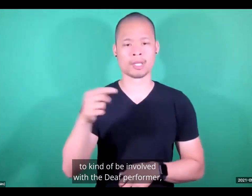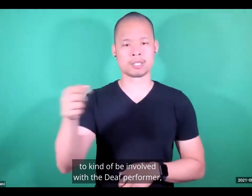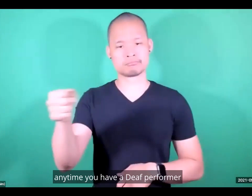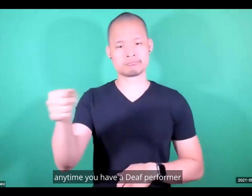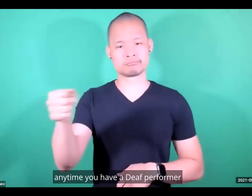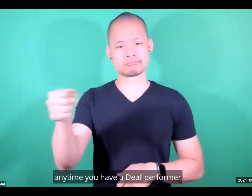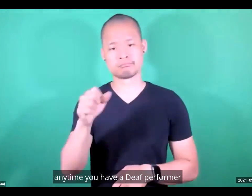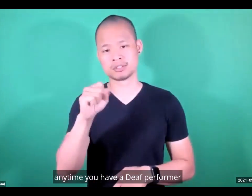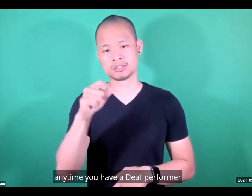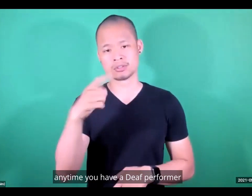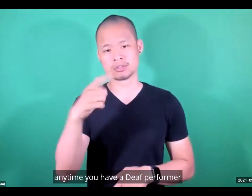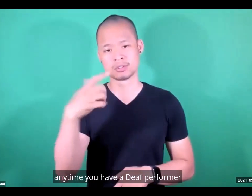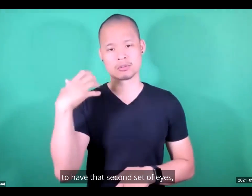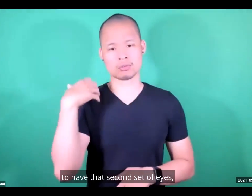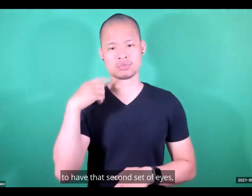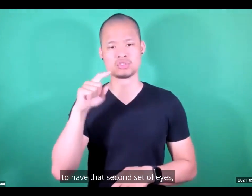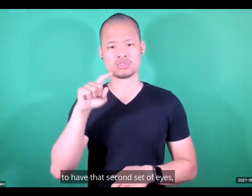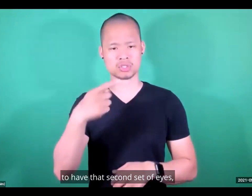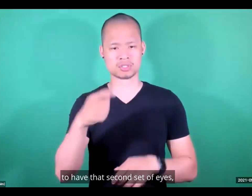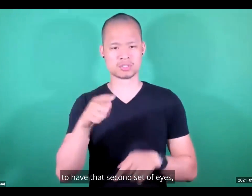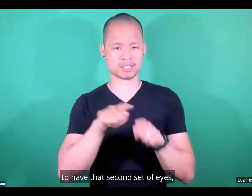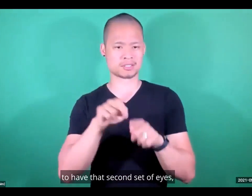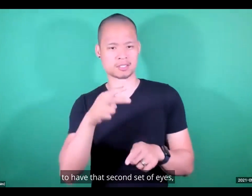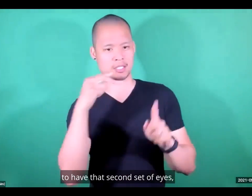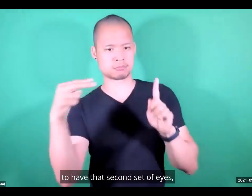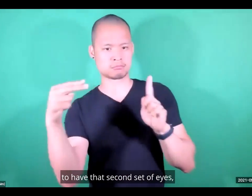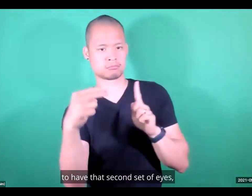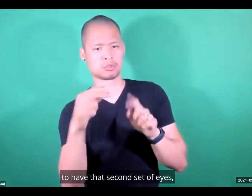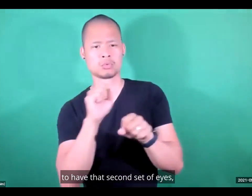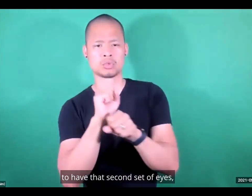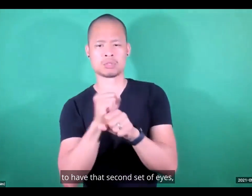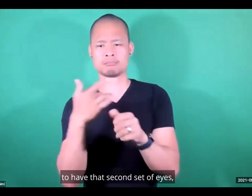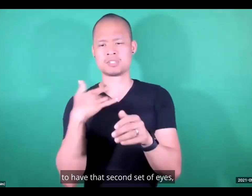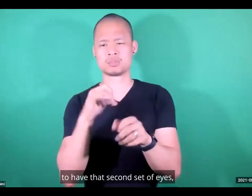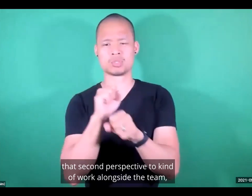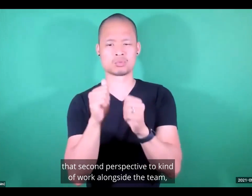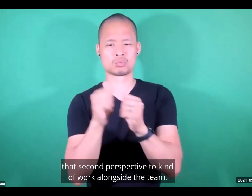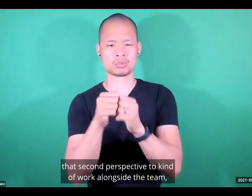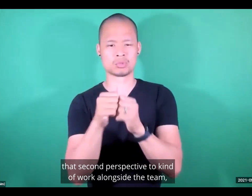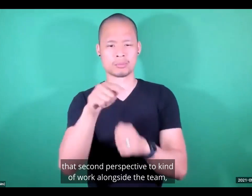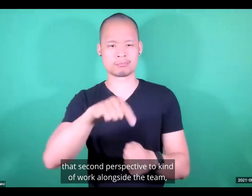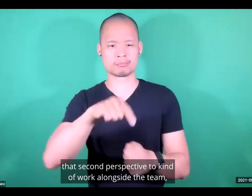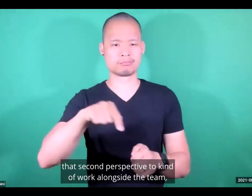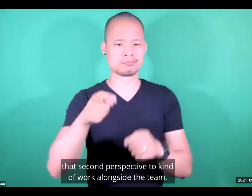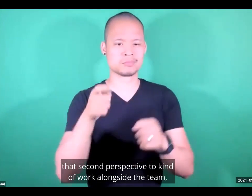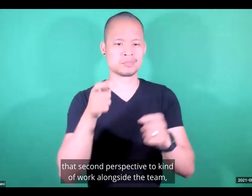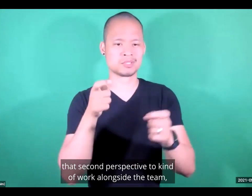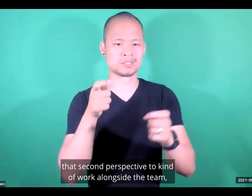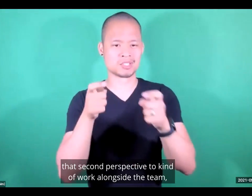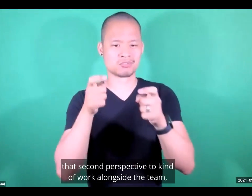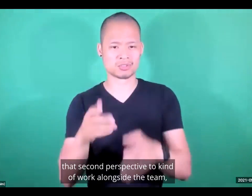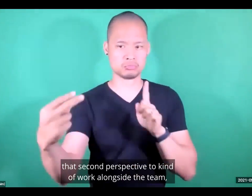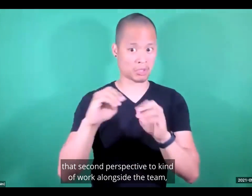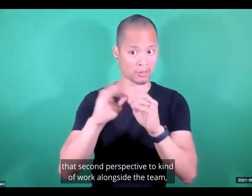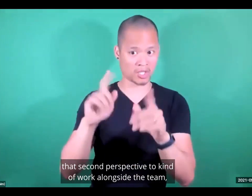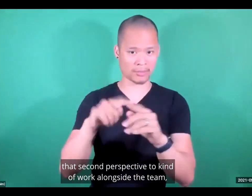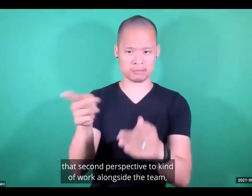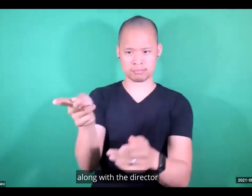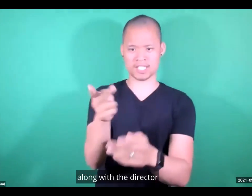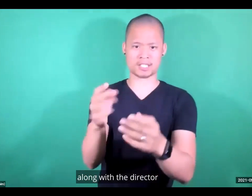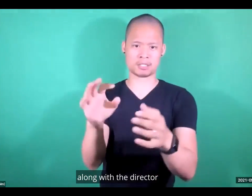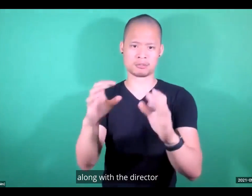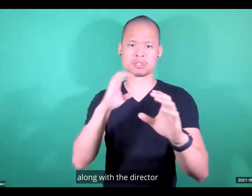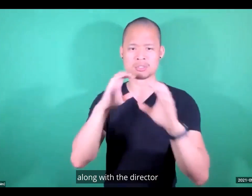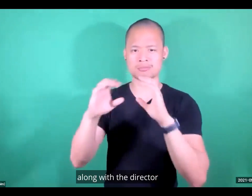deaf performer. Anytime you have a deaf performer, to have that second set of eyes, that second perspective to kind of work alongside the